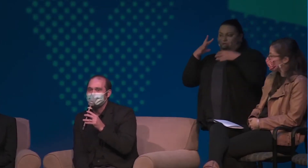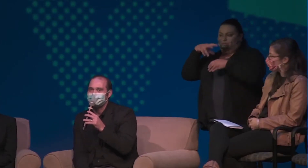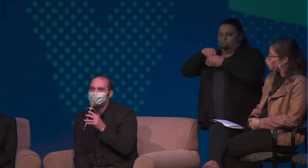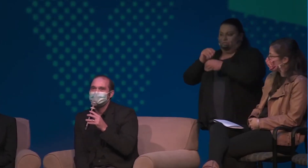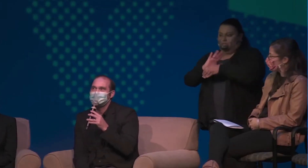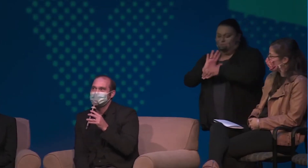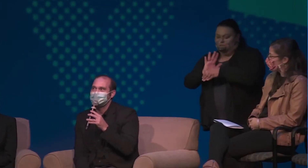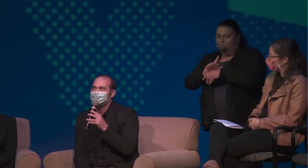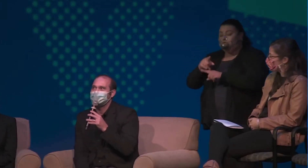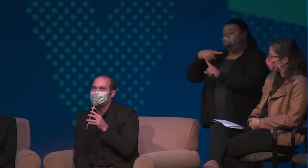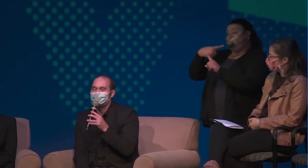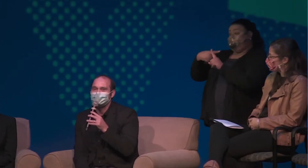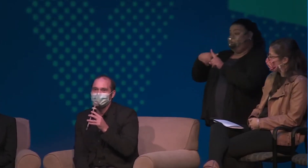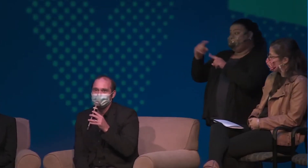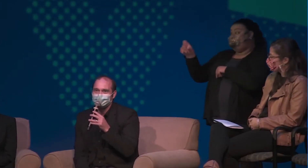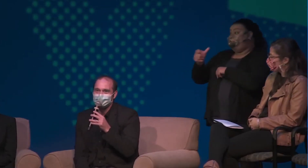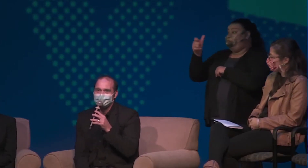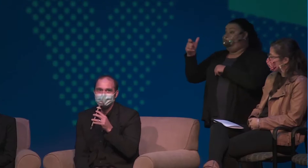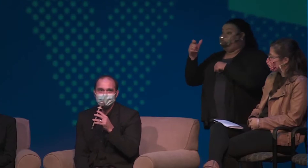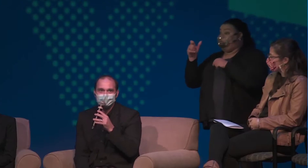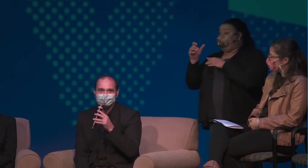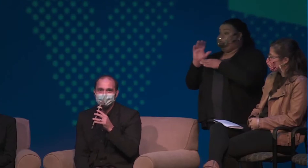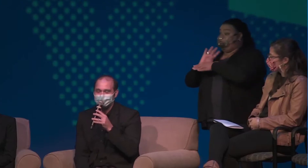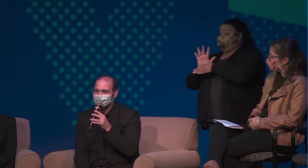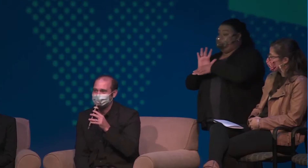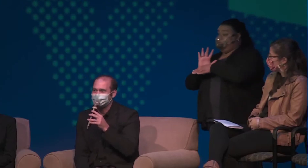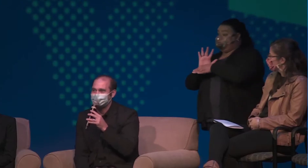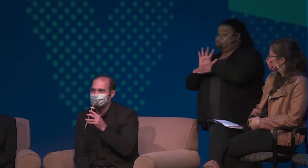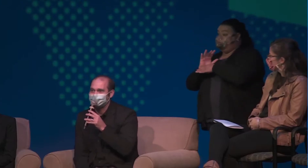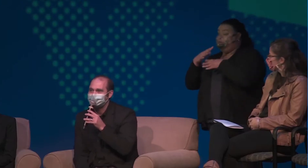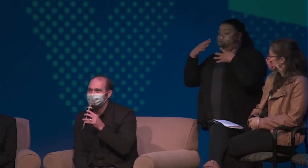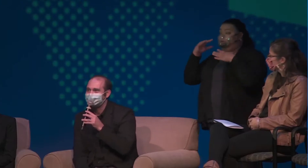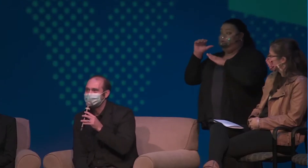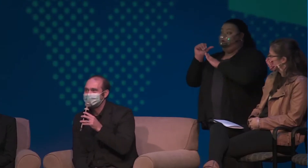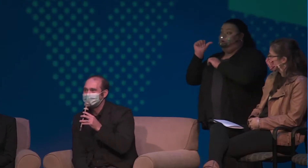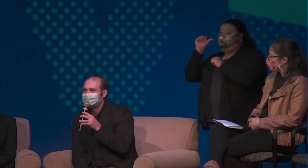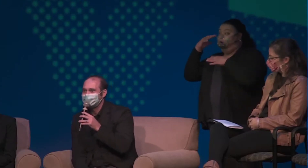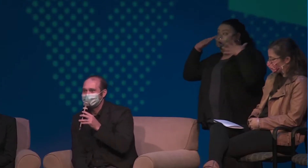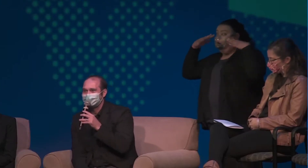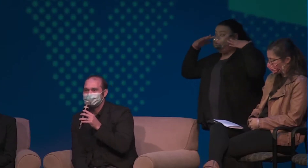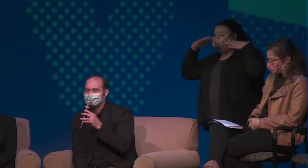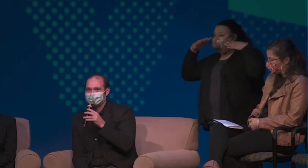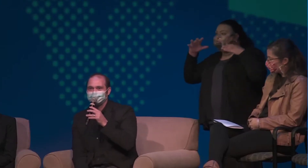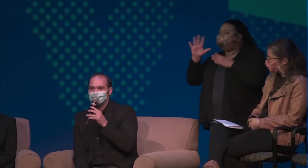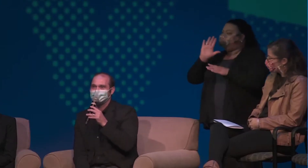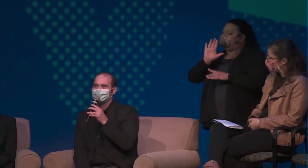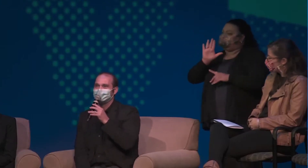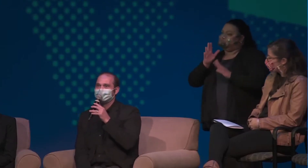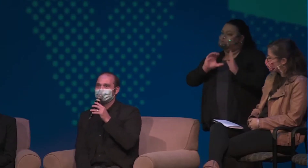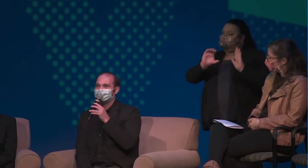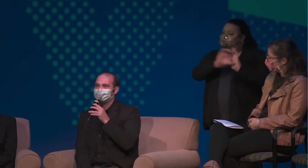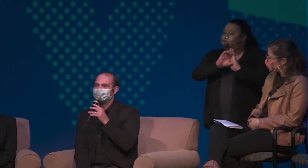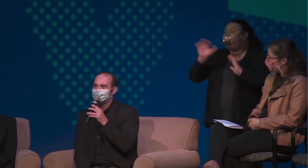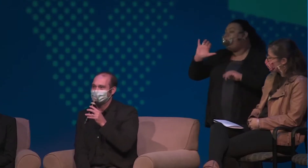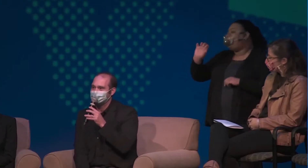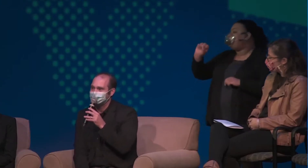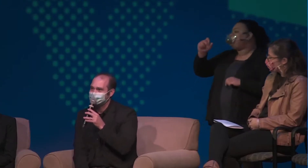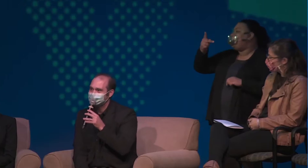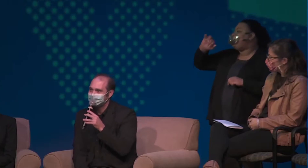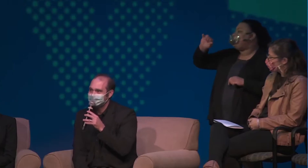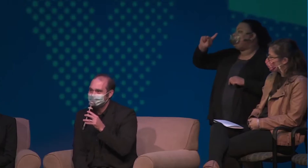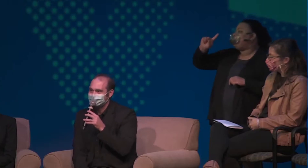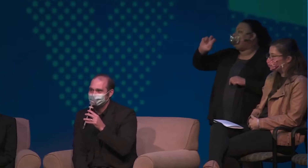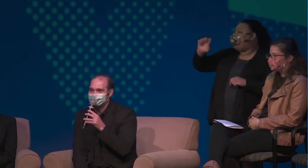movies where the audio in the movie is almost like its own character. I don't know if you've seen a Spike Lee movie called Do the Right